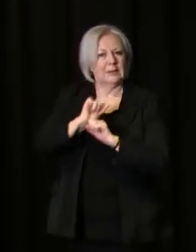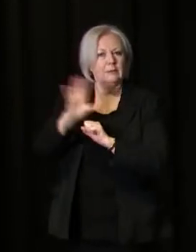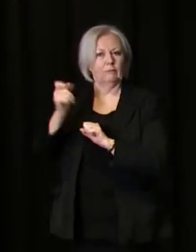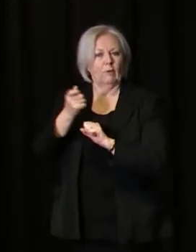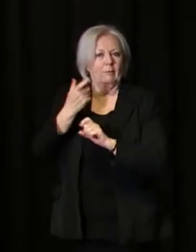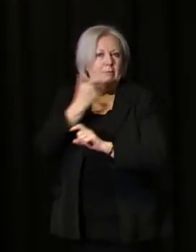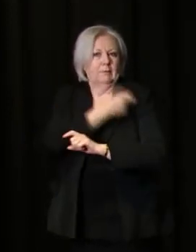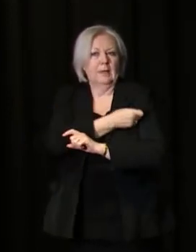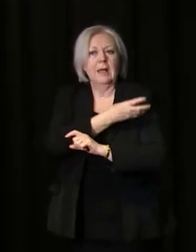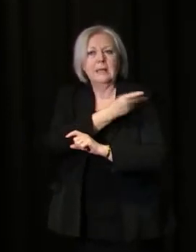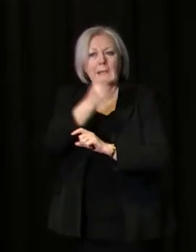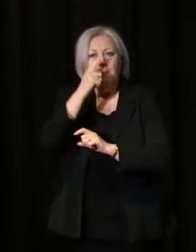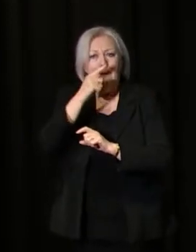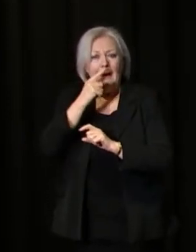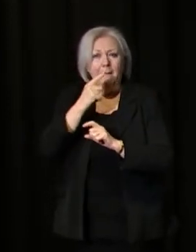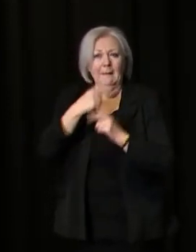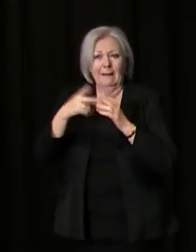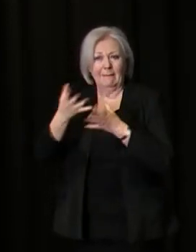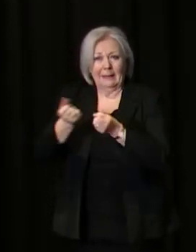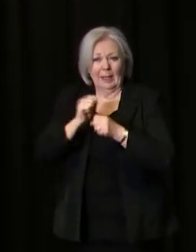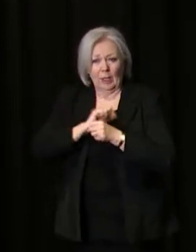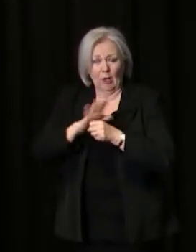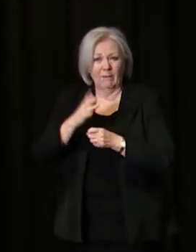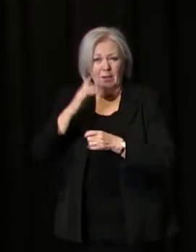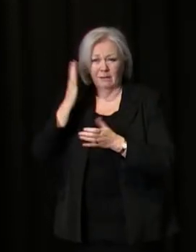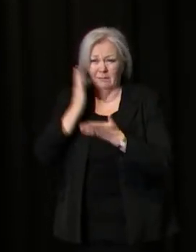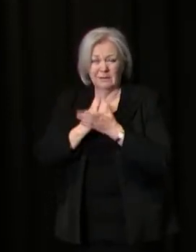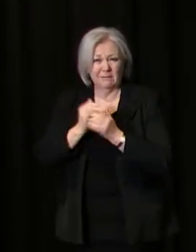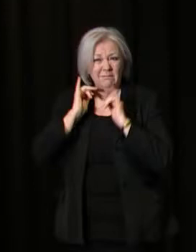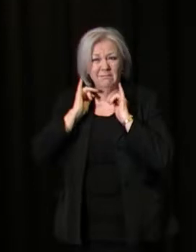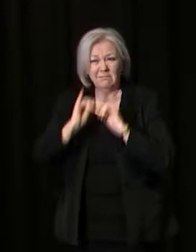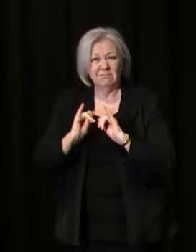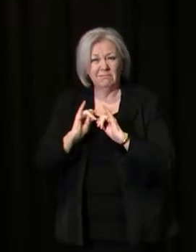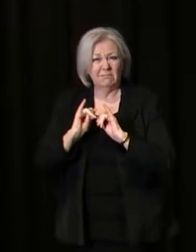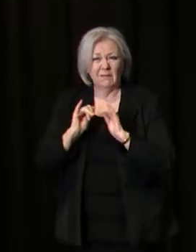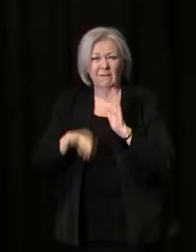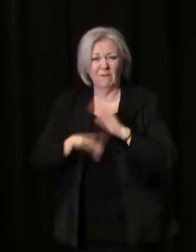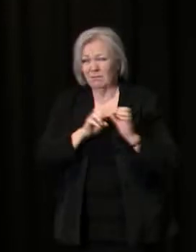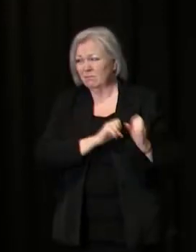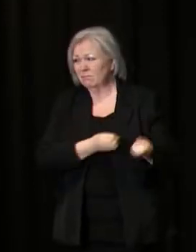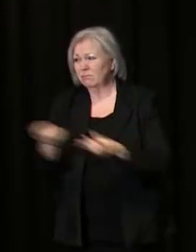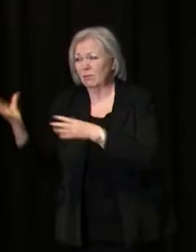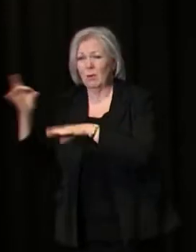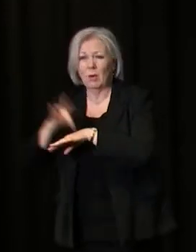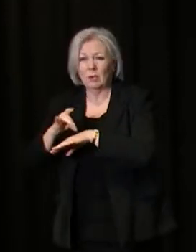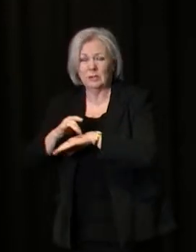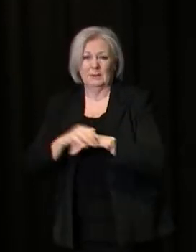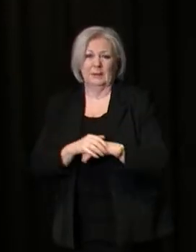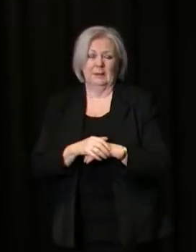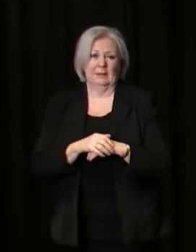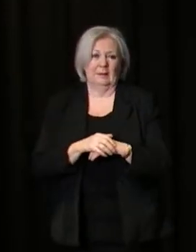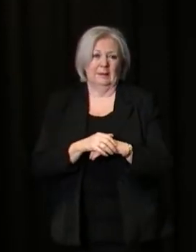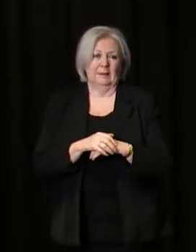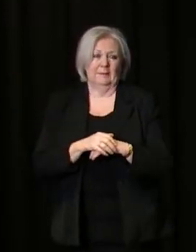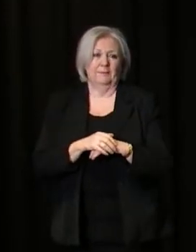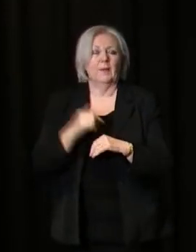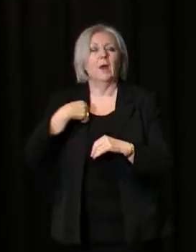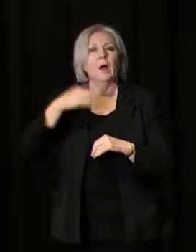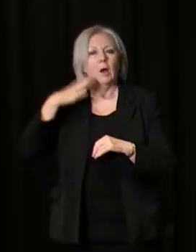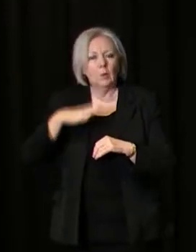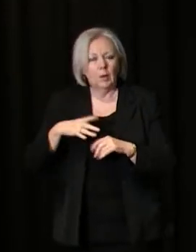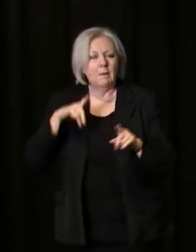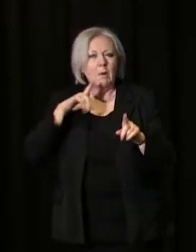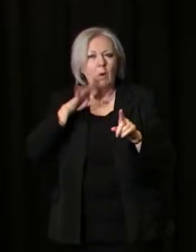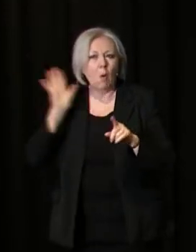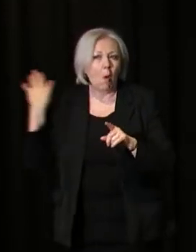some people become gravely unwell. If you are not vaccinated, then you're at much greater risk of getting it, you're at much greater risk of finishing up sick. So I want as many